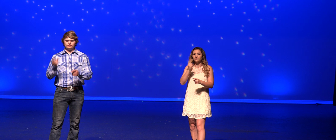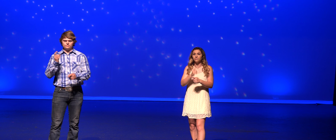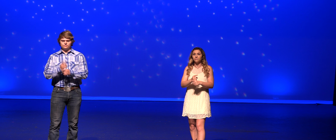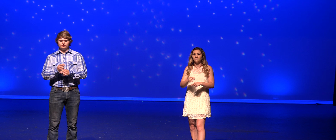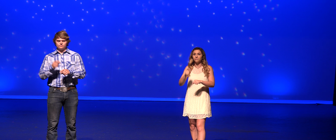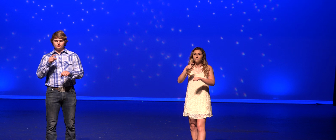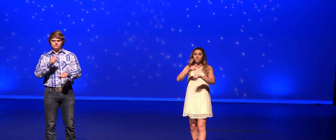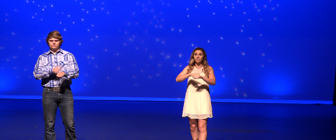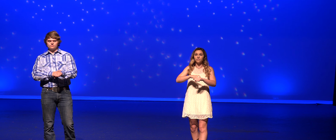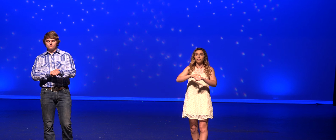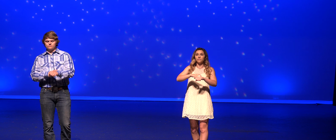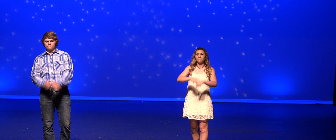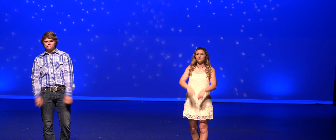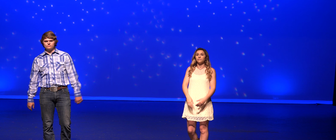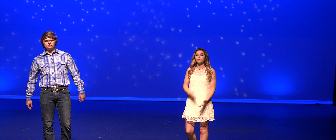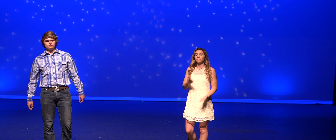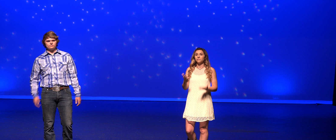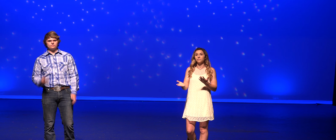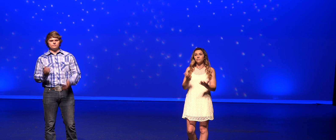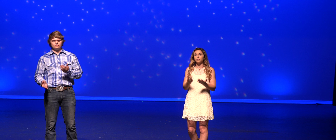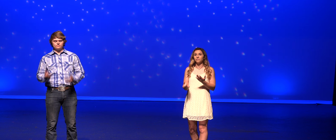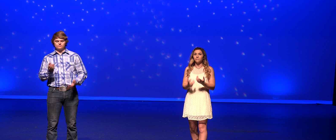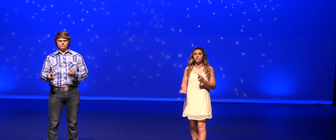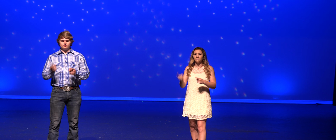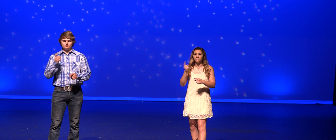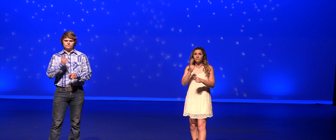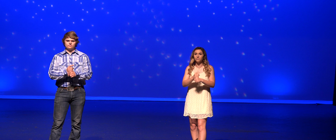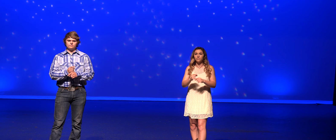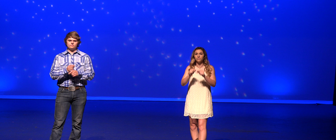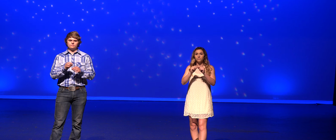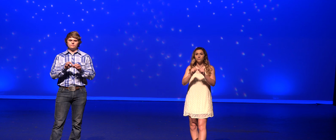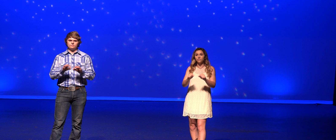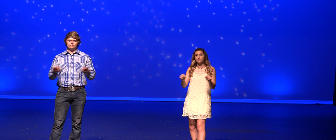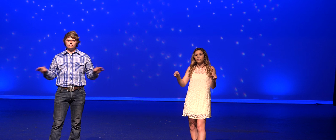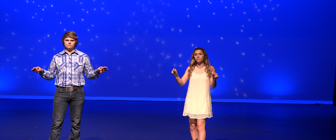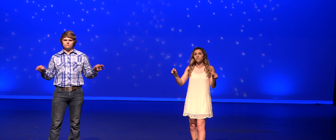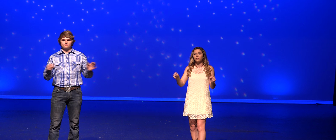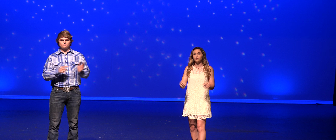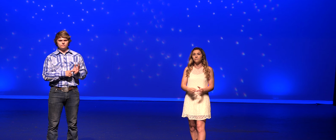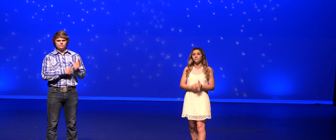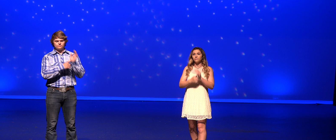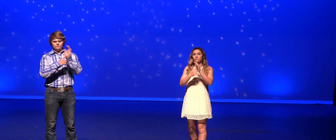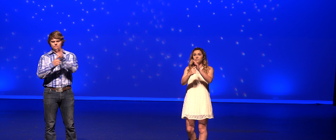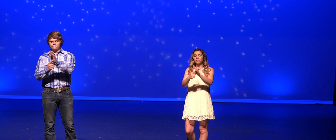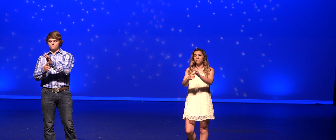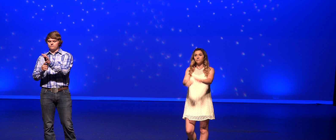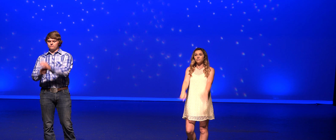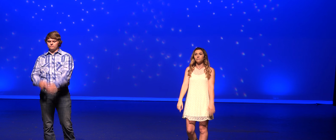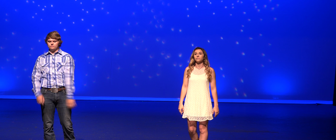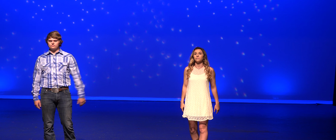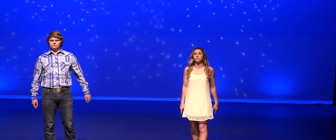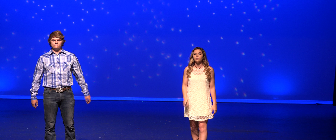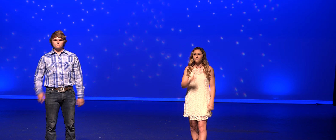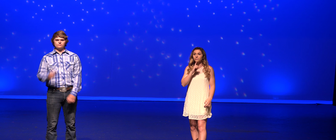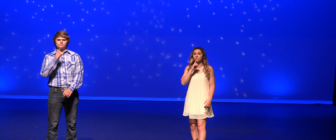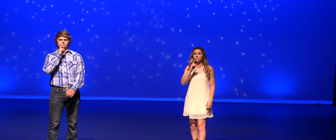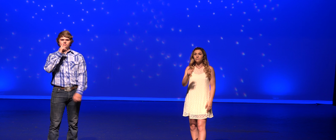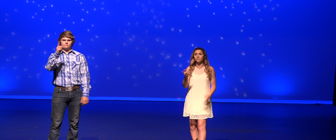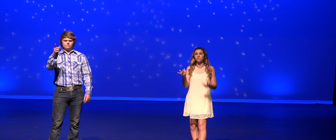be the right time These might not be the right lines to prove Or say